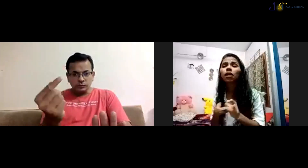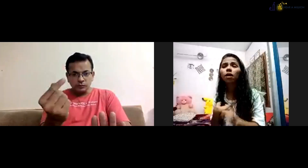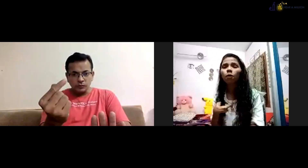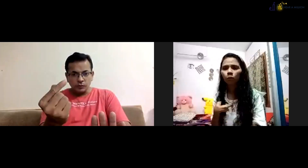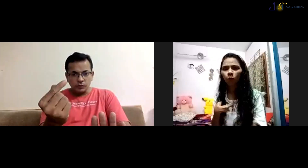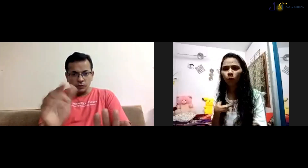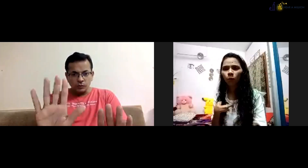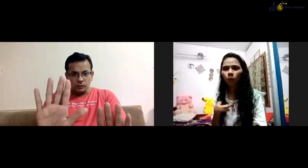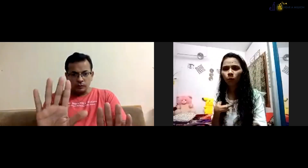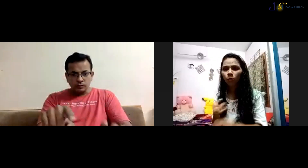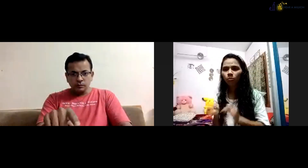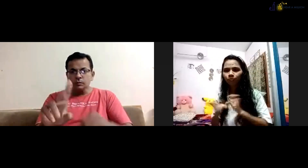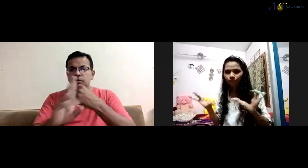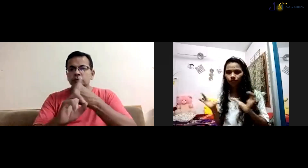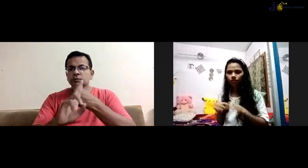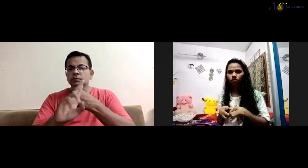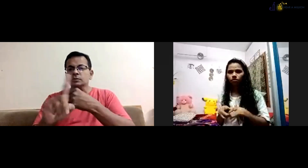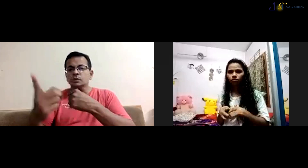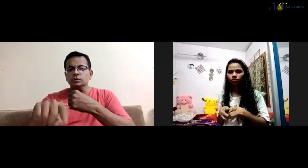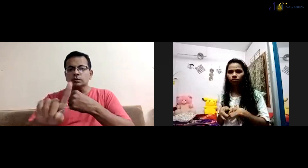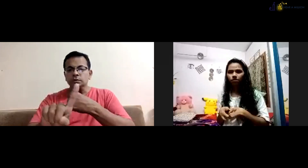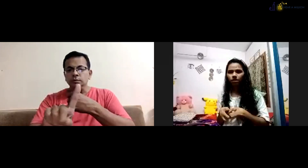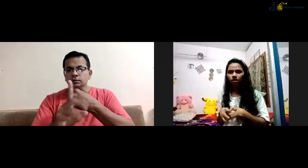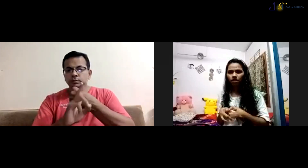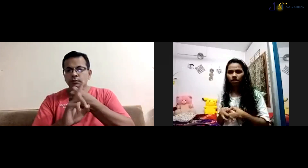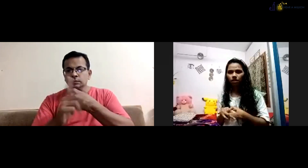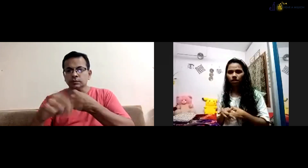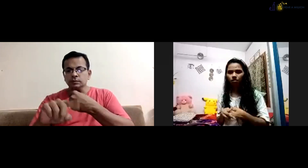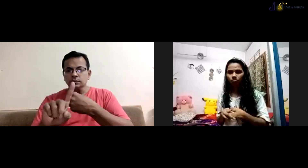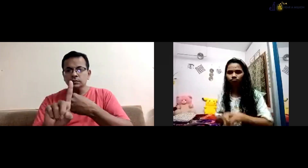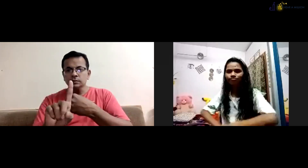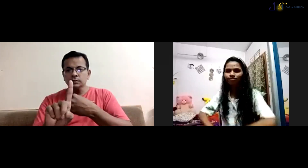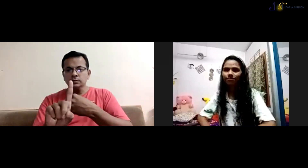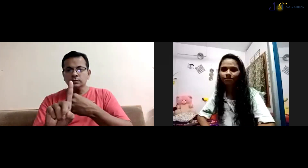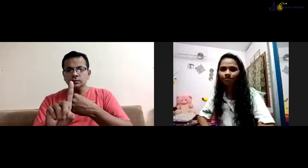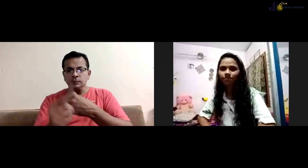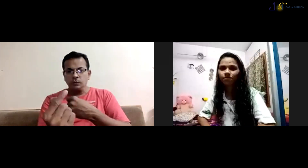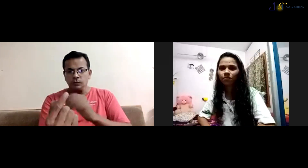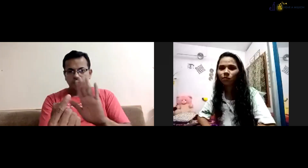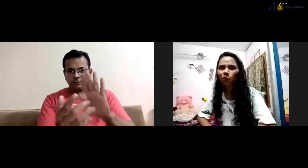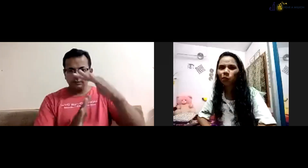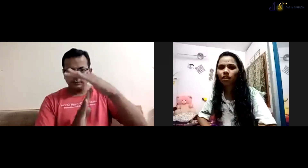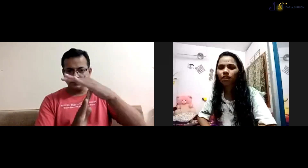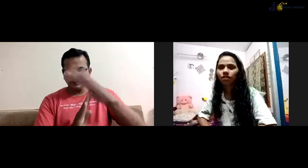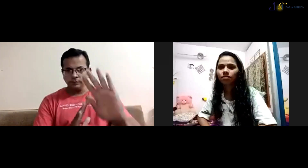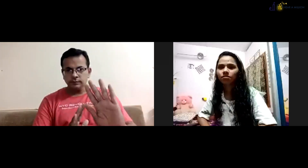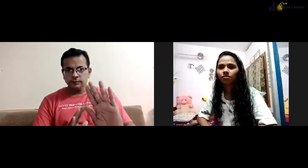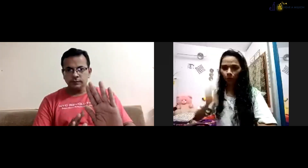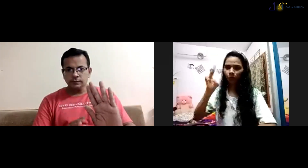are hurting me and having pain. Just hold on. Tushar, can we have Tushar, please?